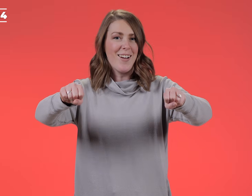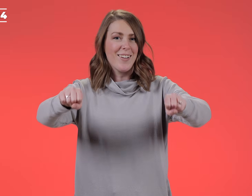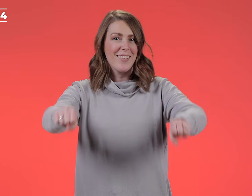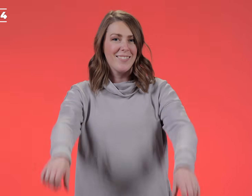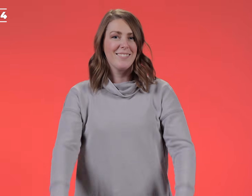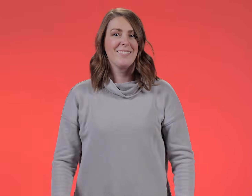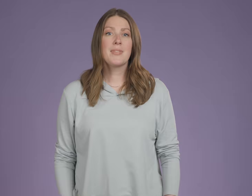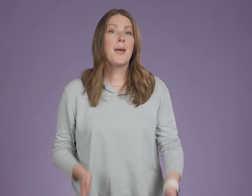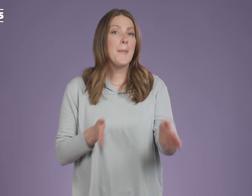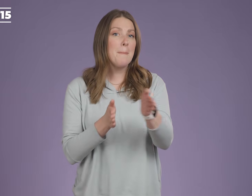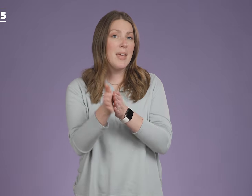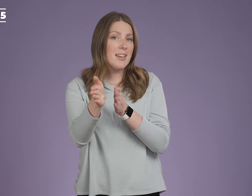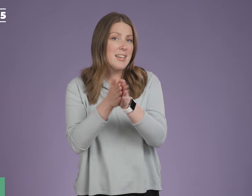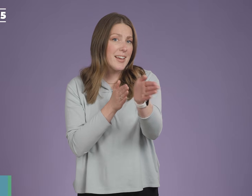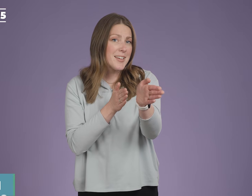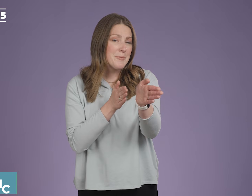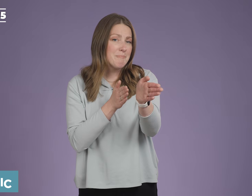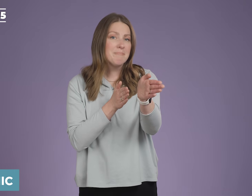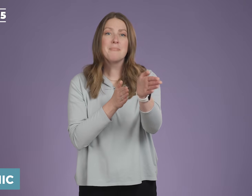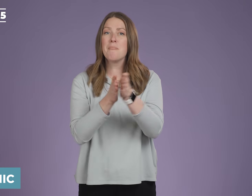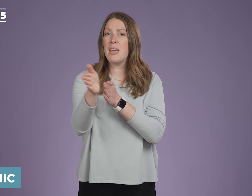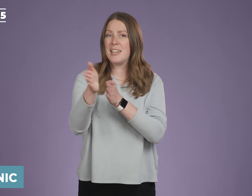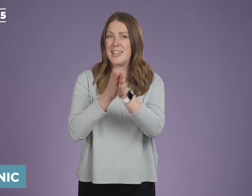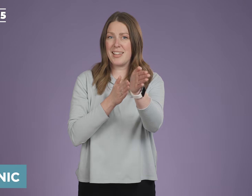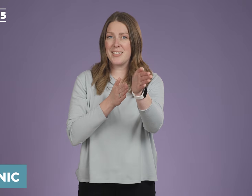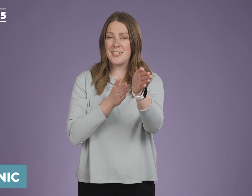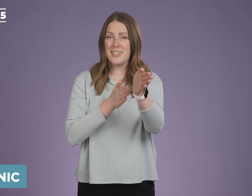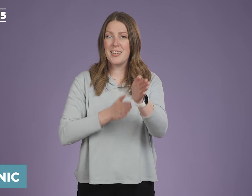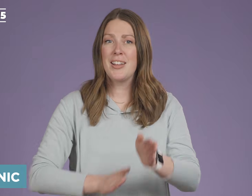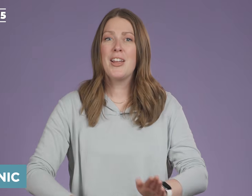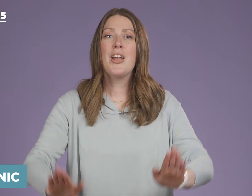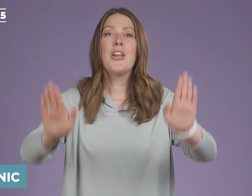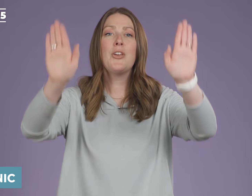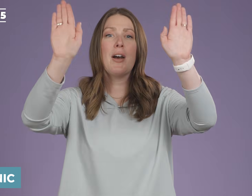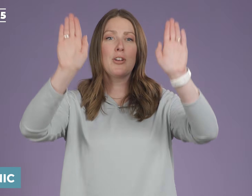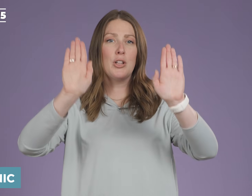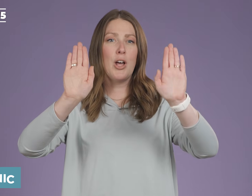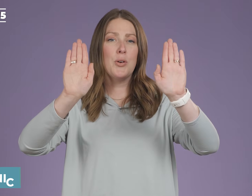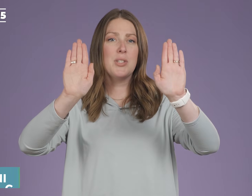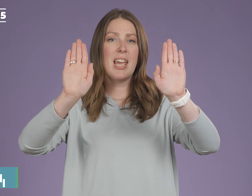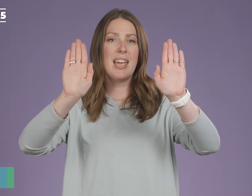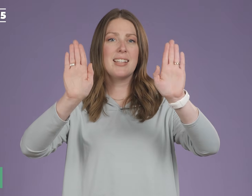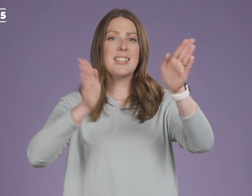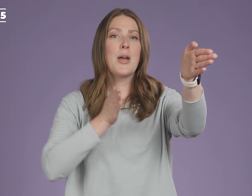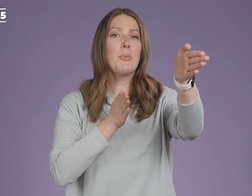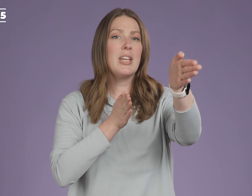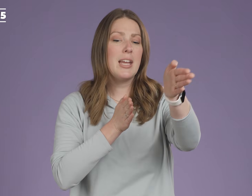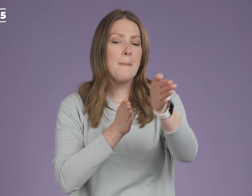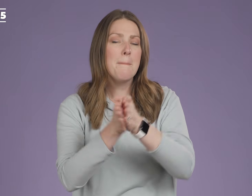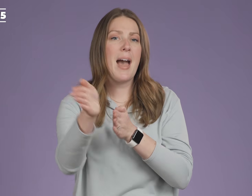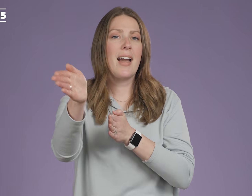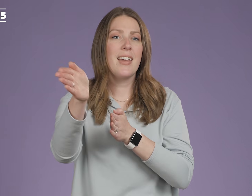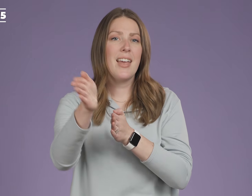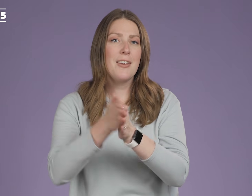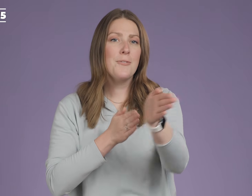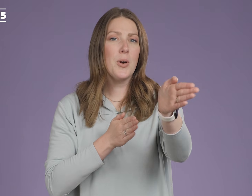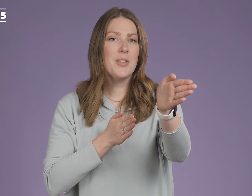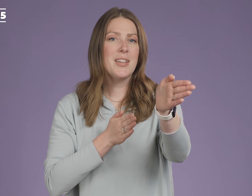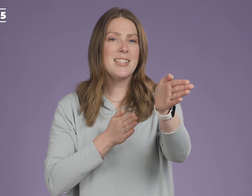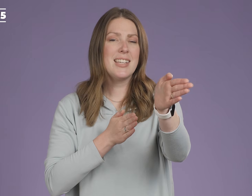dog. Picnic. Picnic. You have closed hands bringing them back and forth